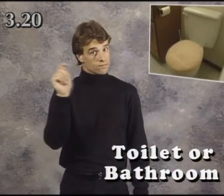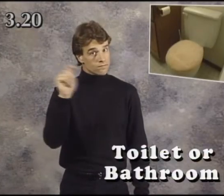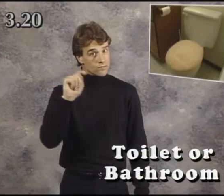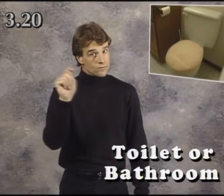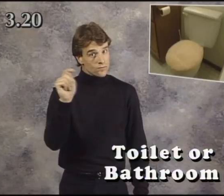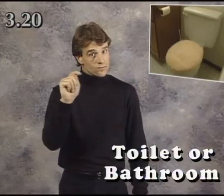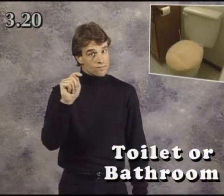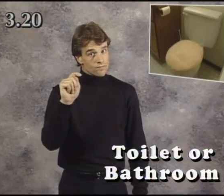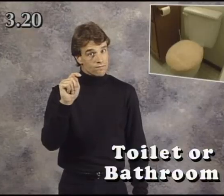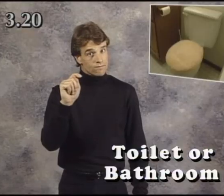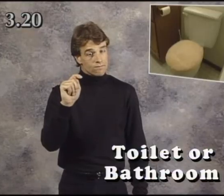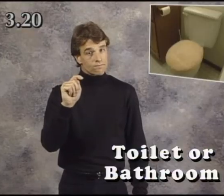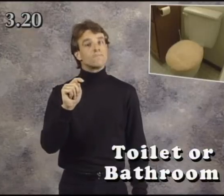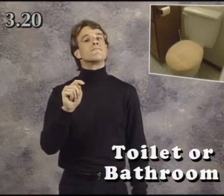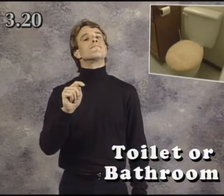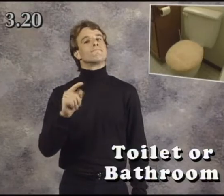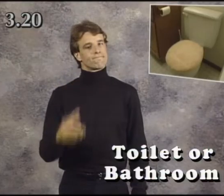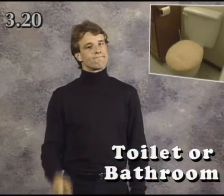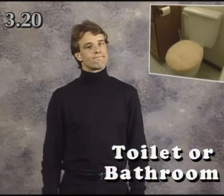Toilet or bathroom.